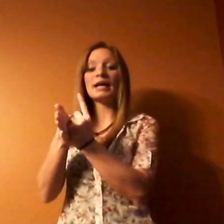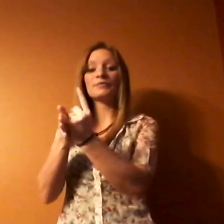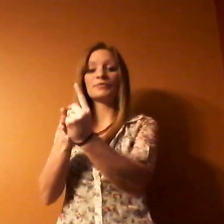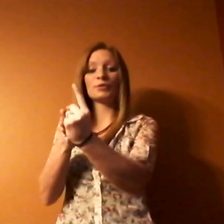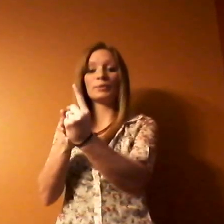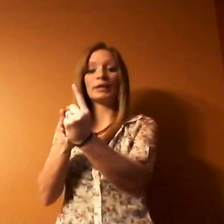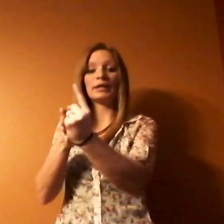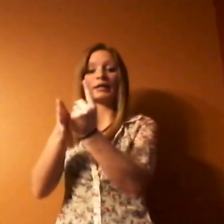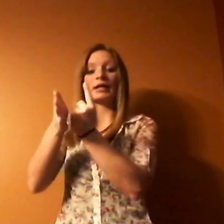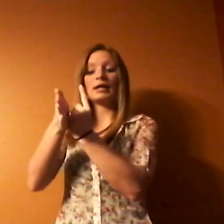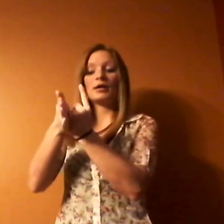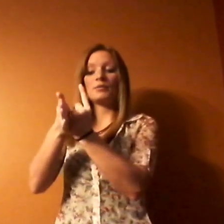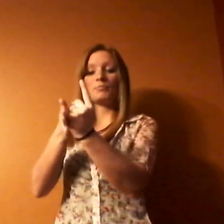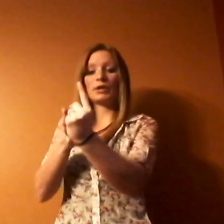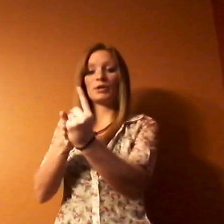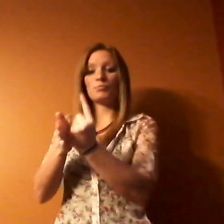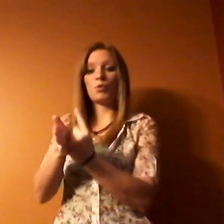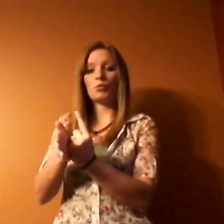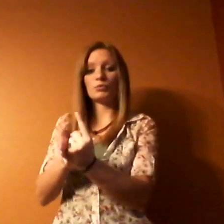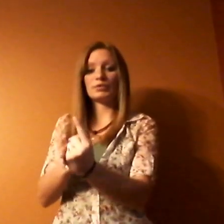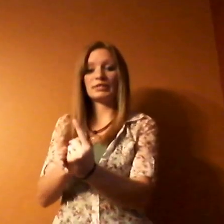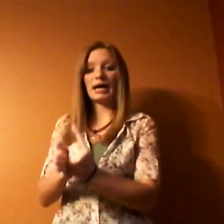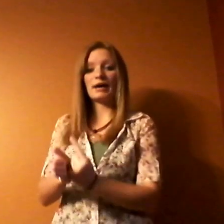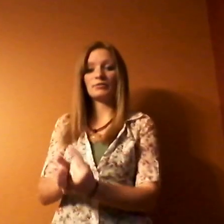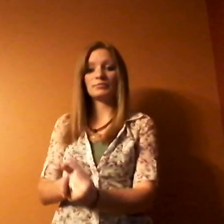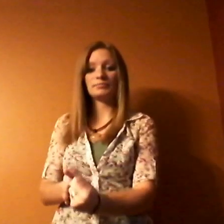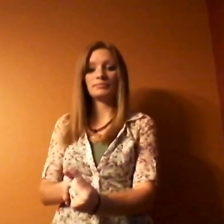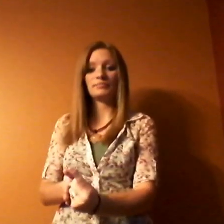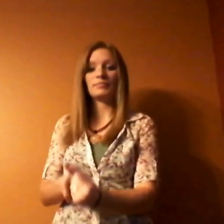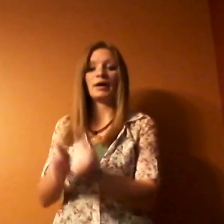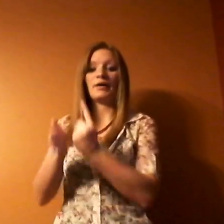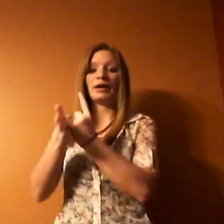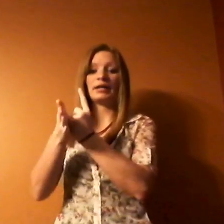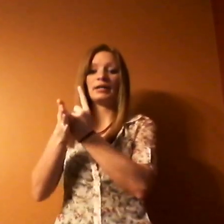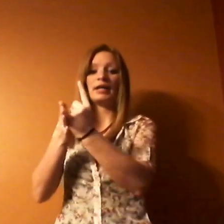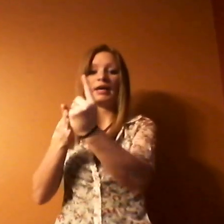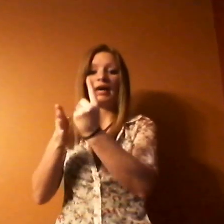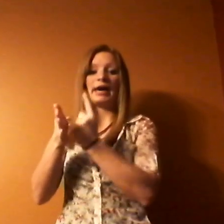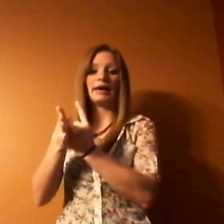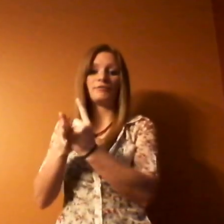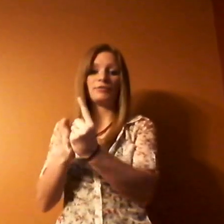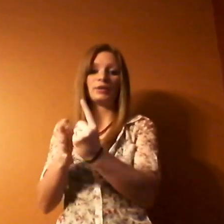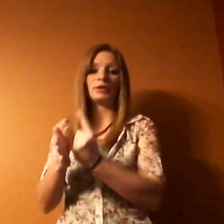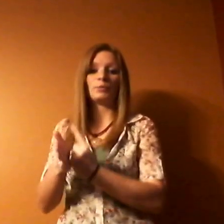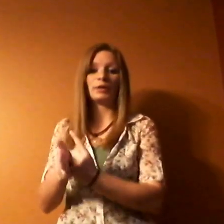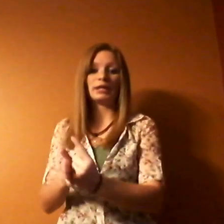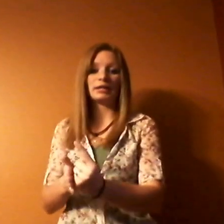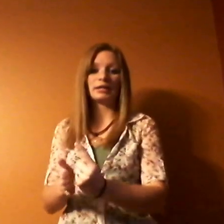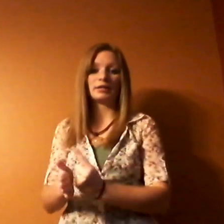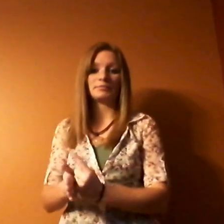for week, but it pulls down. Alright? Every week.